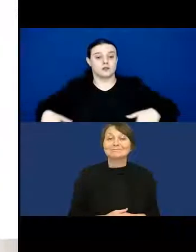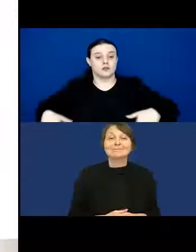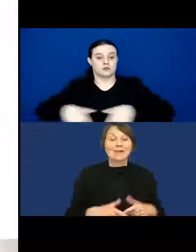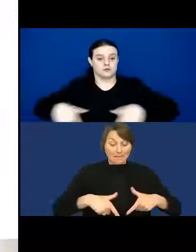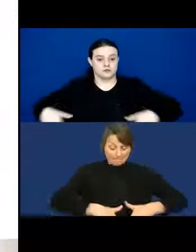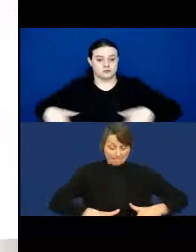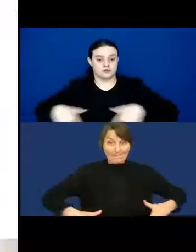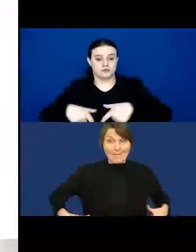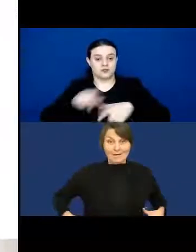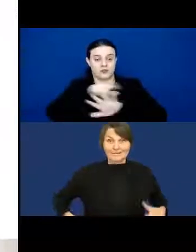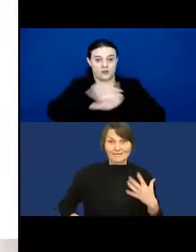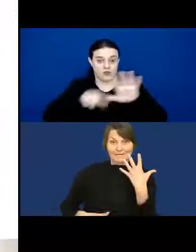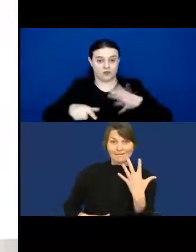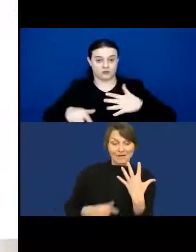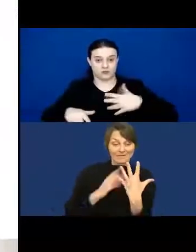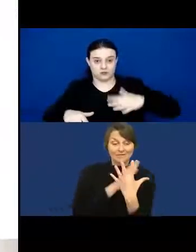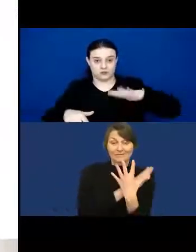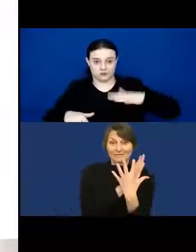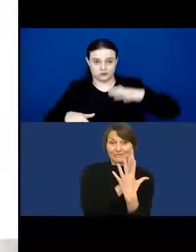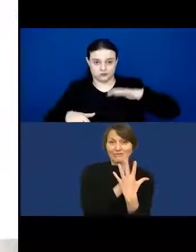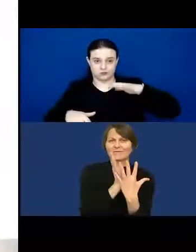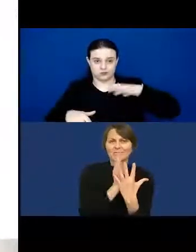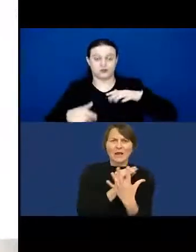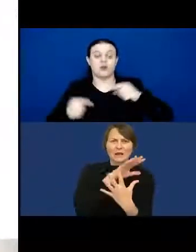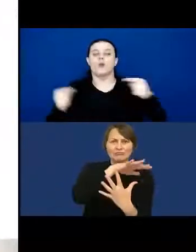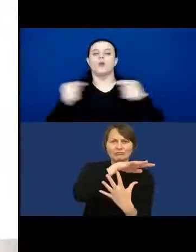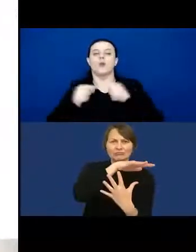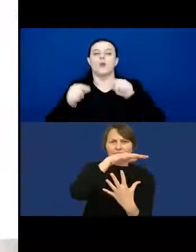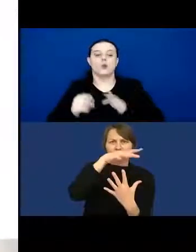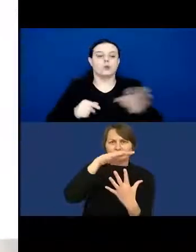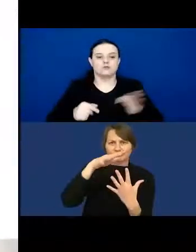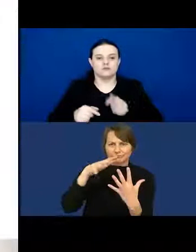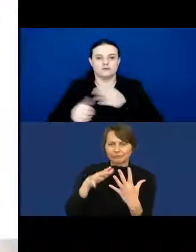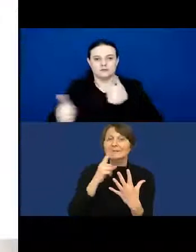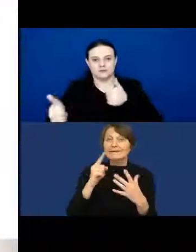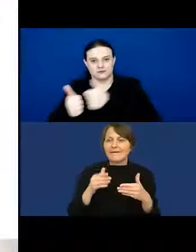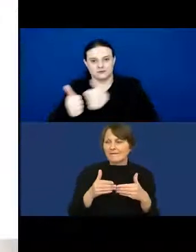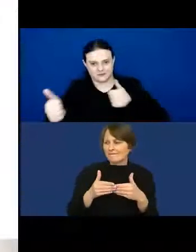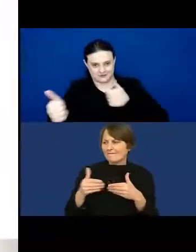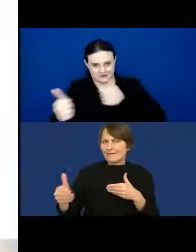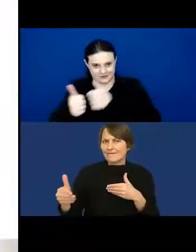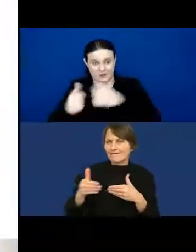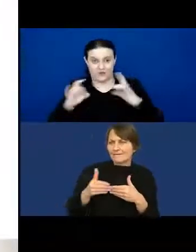there are 5 vibration motors that indicate directional and proximity feedback to the user.